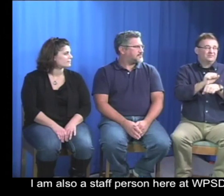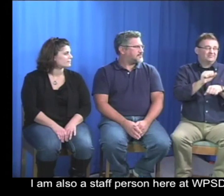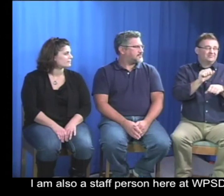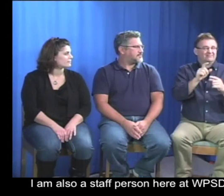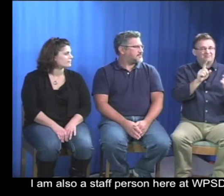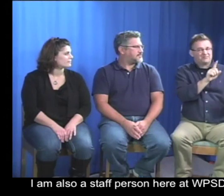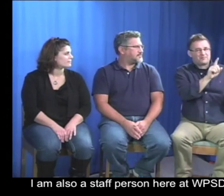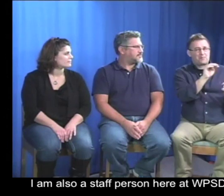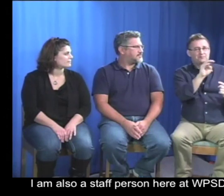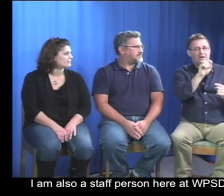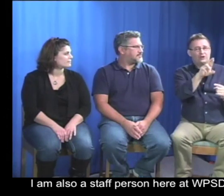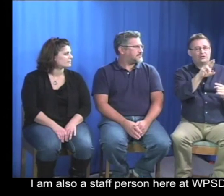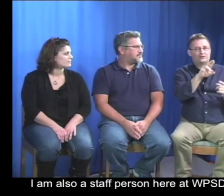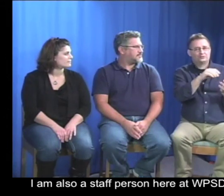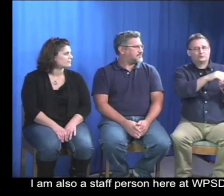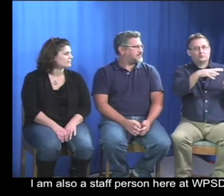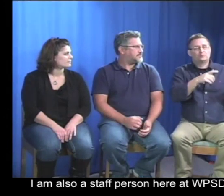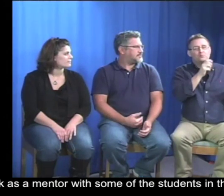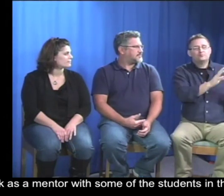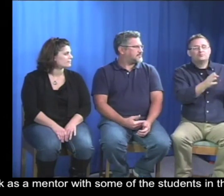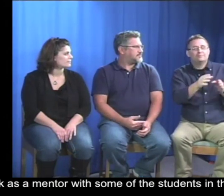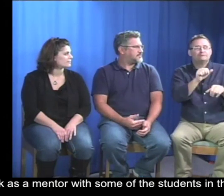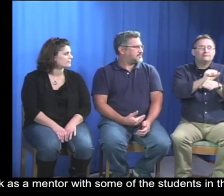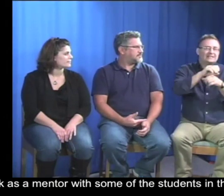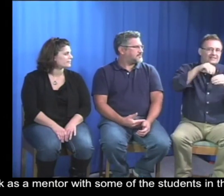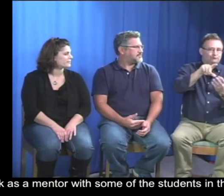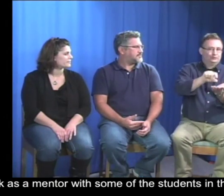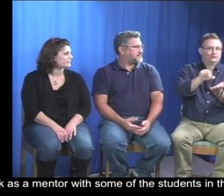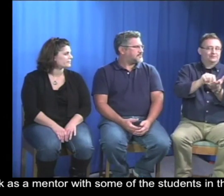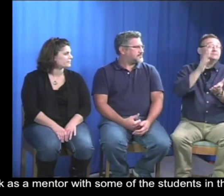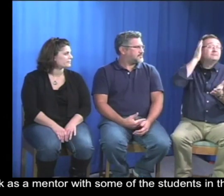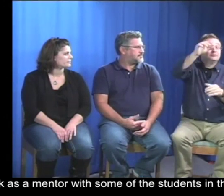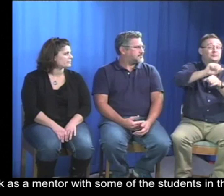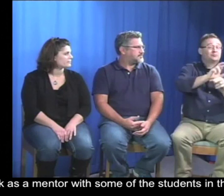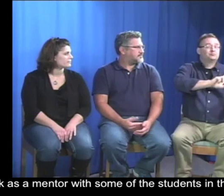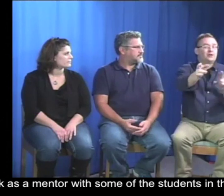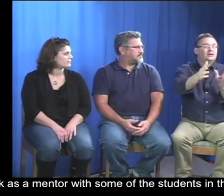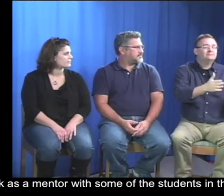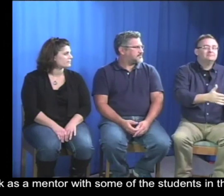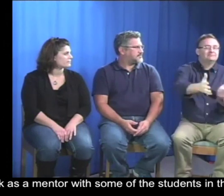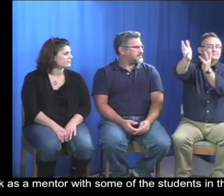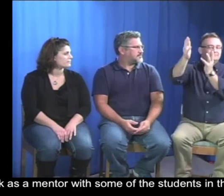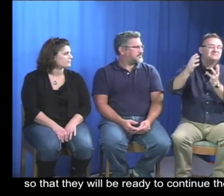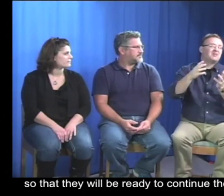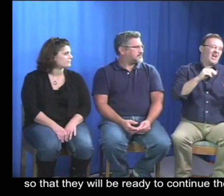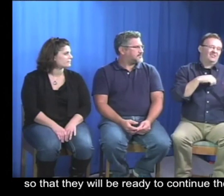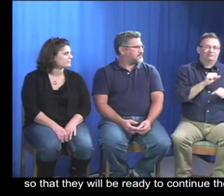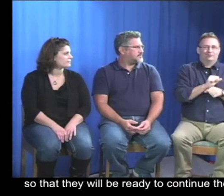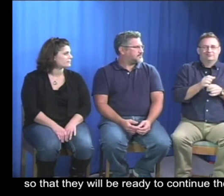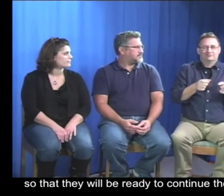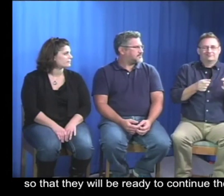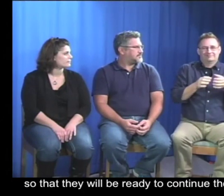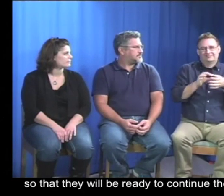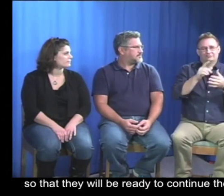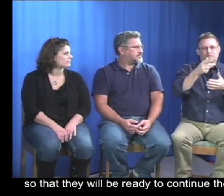at WPSD. I work as a mentor with some of the students in the print shop so that they will be ready to continue their career after